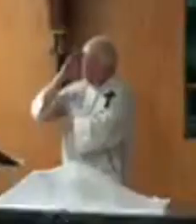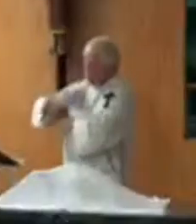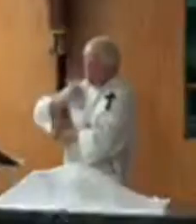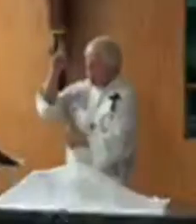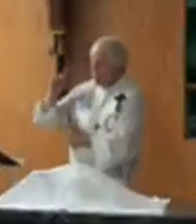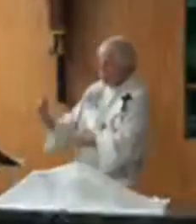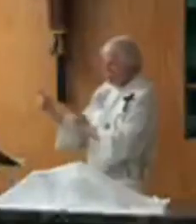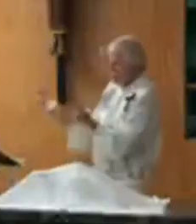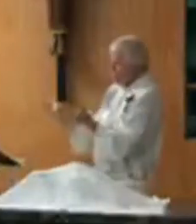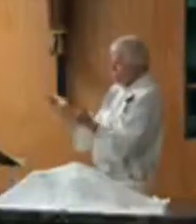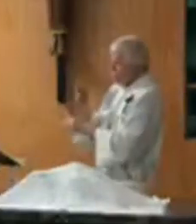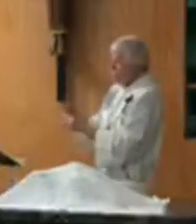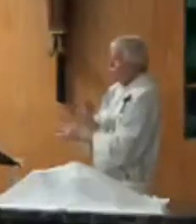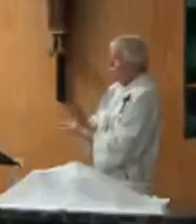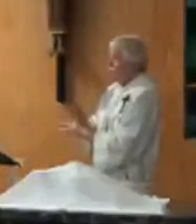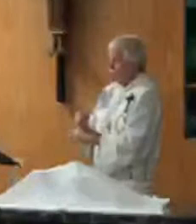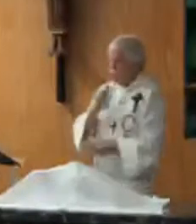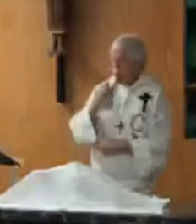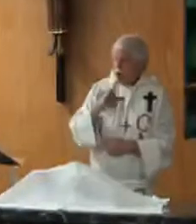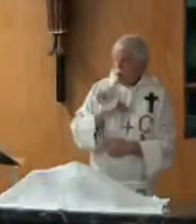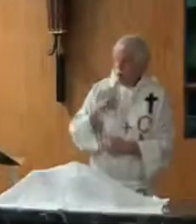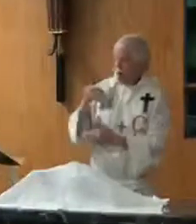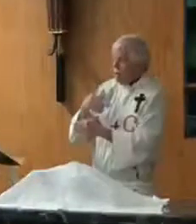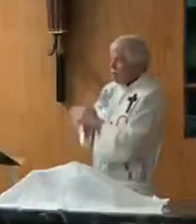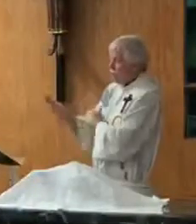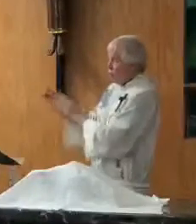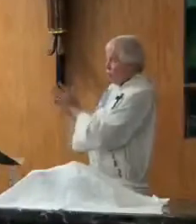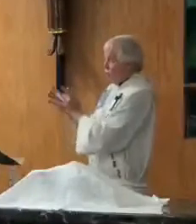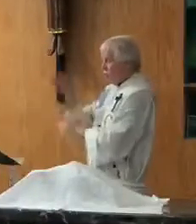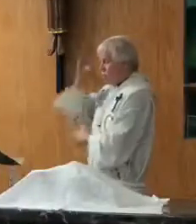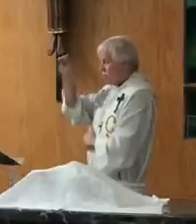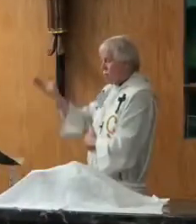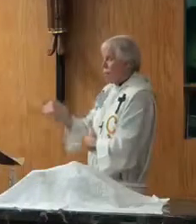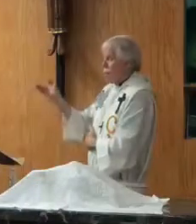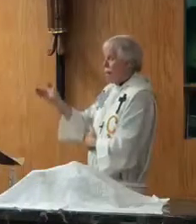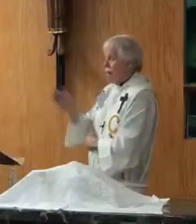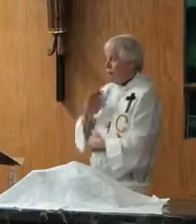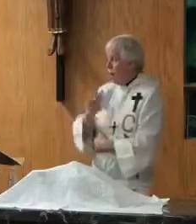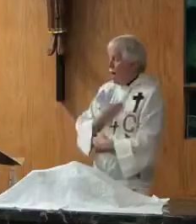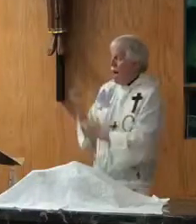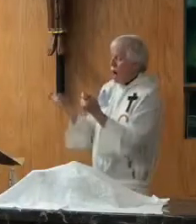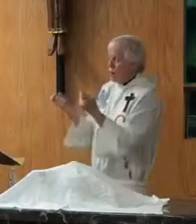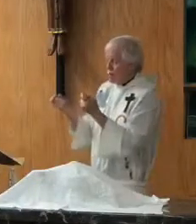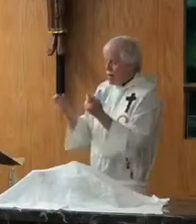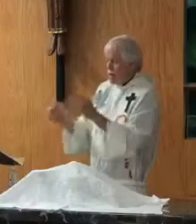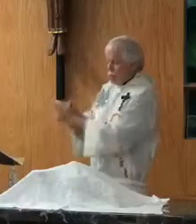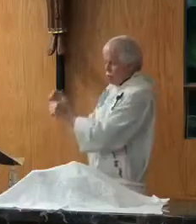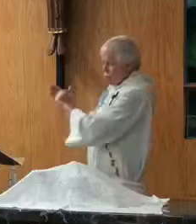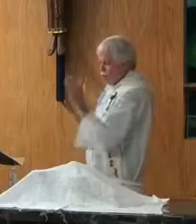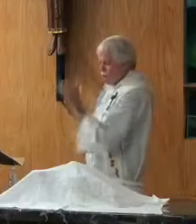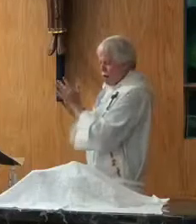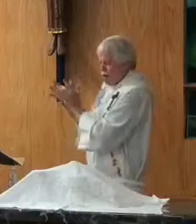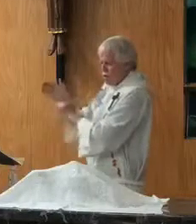your only Son to come here to this world. A woman gave birth to Jesus, a man. Our